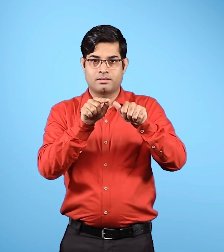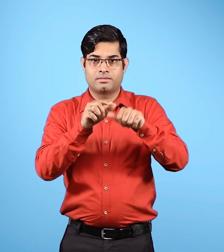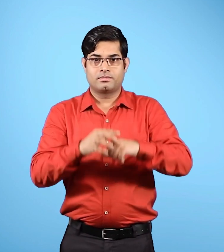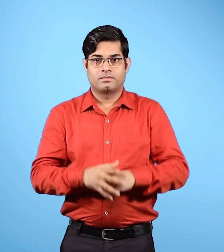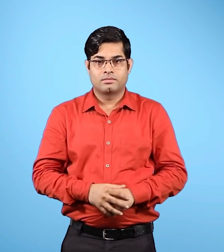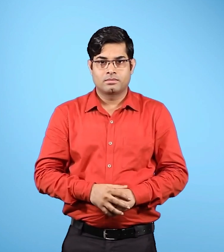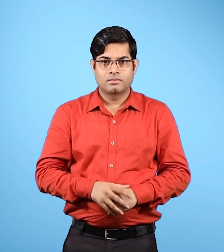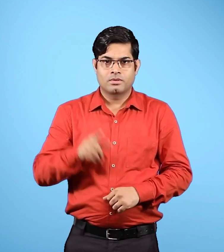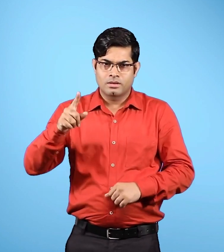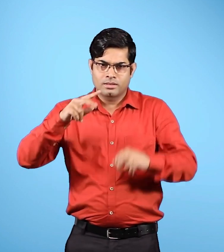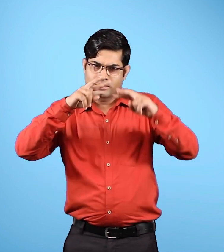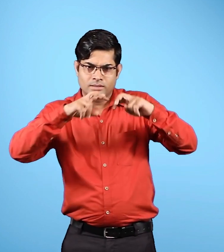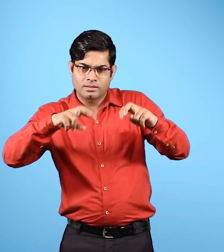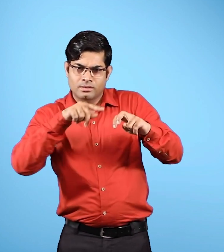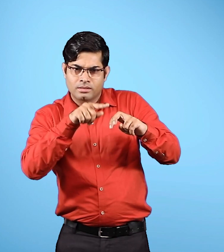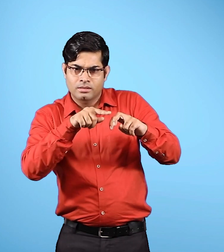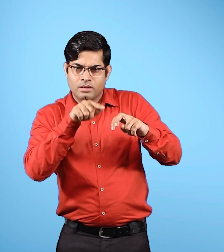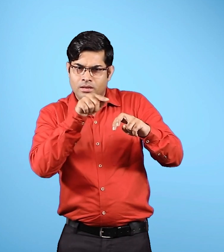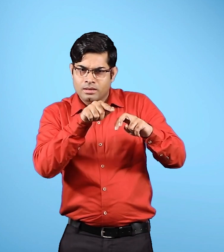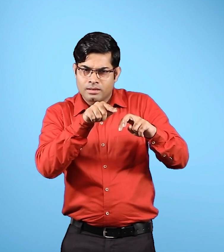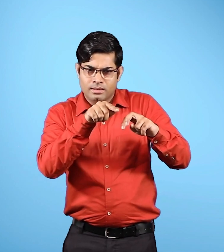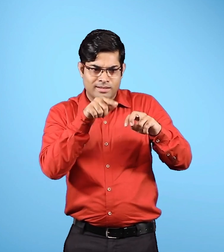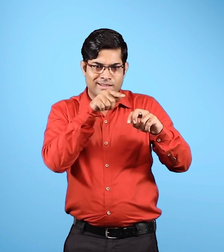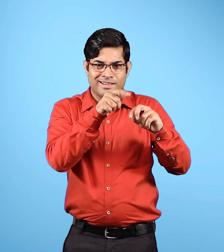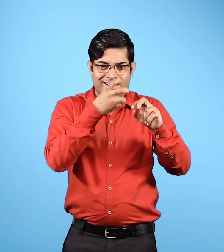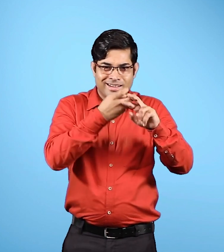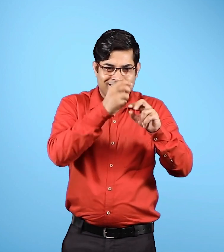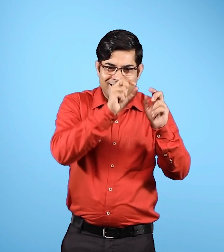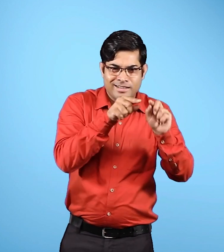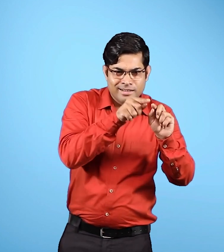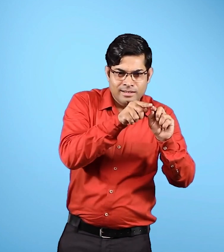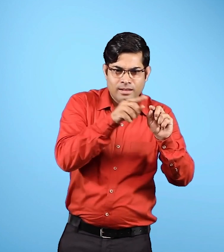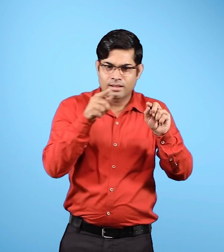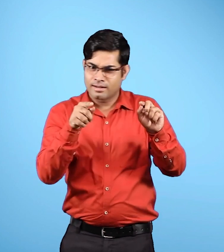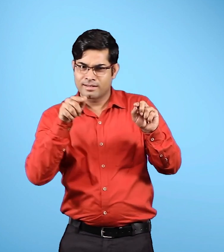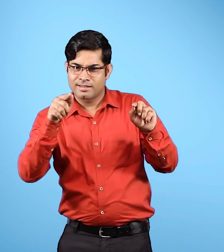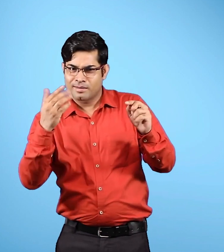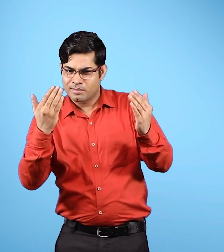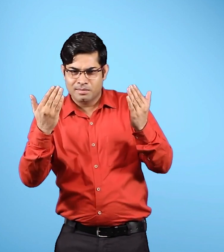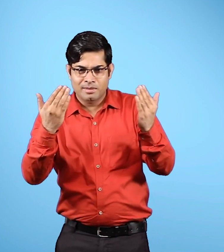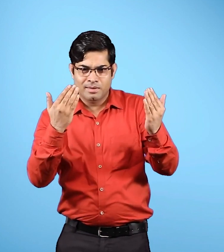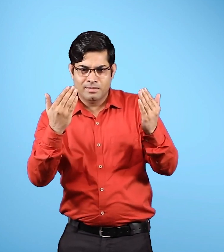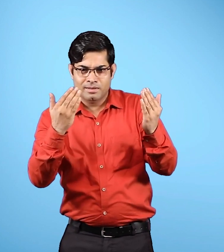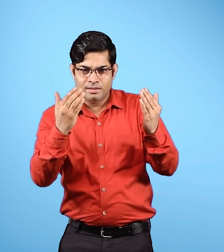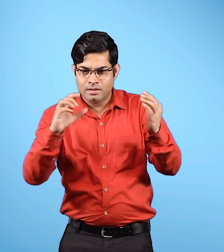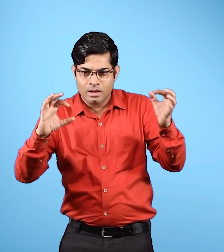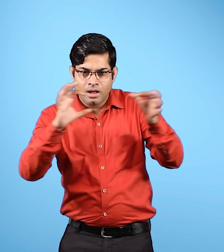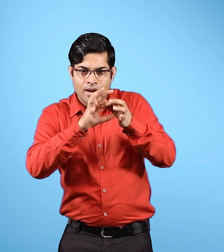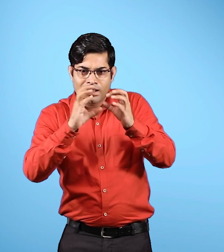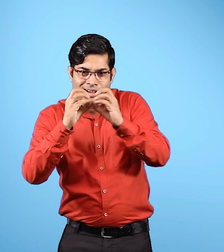A. Once they knew what the letters stood for, they could read other inscriptions